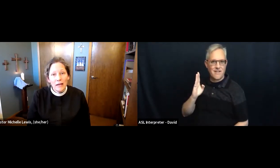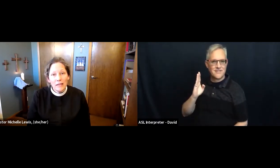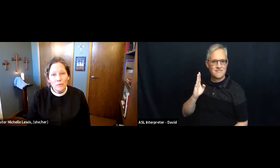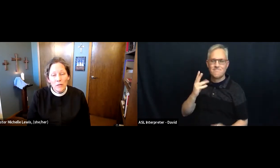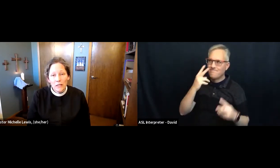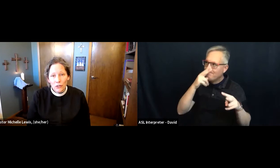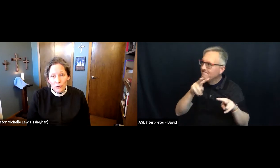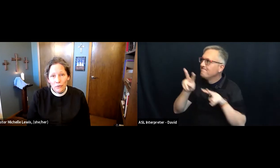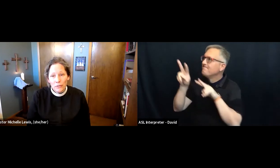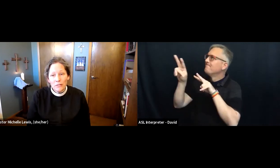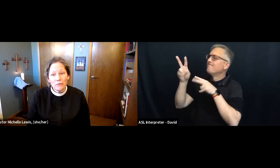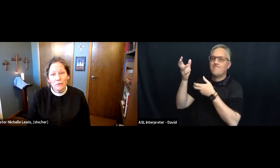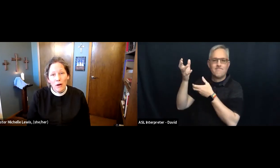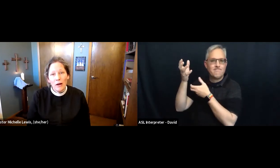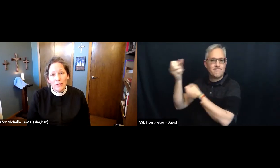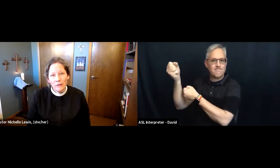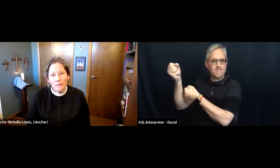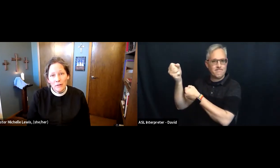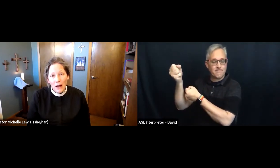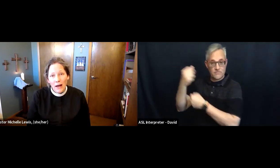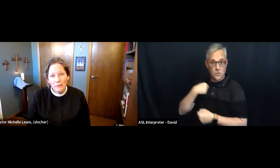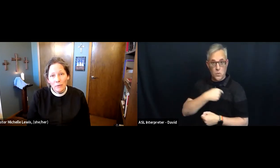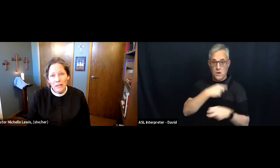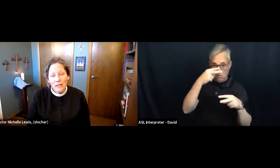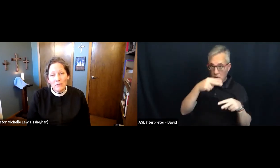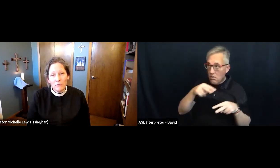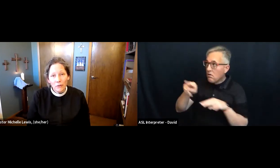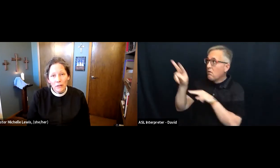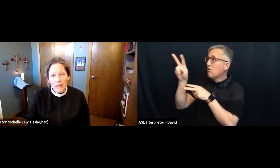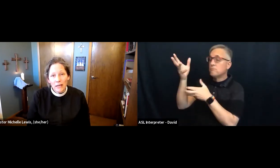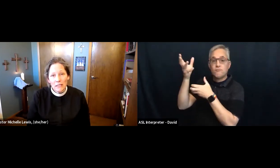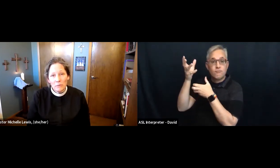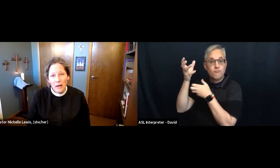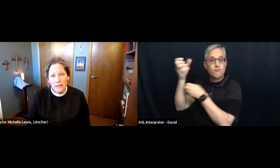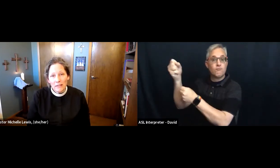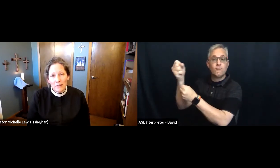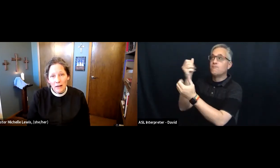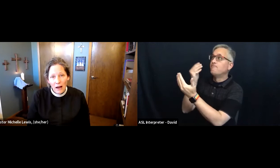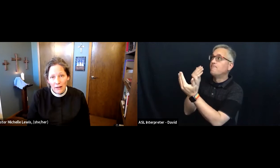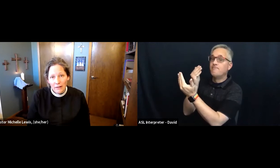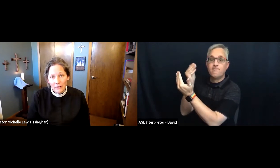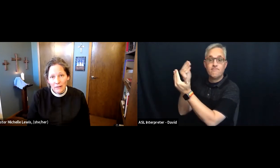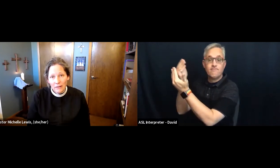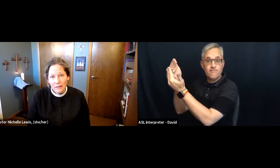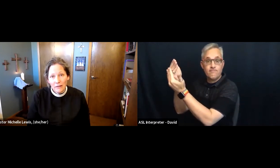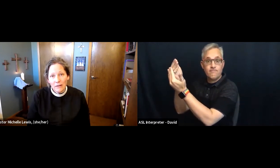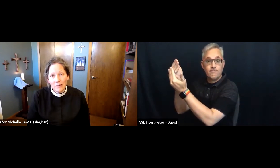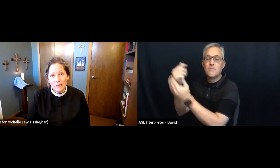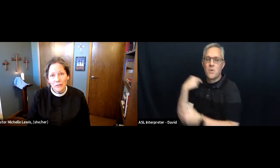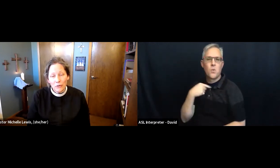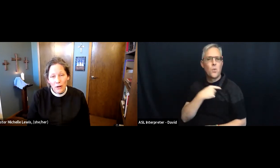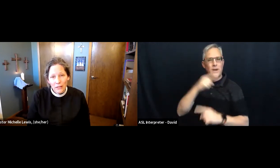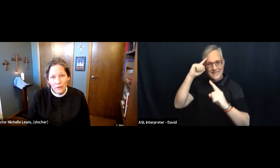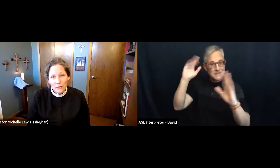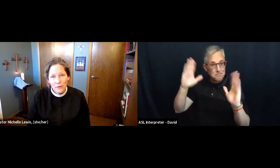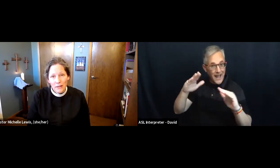And as we choose to draw near to God, we fully expect God